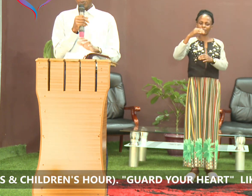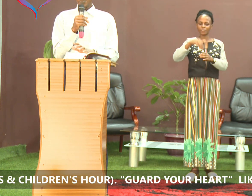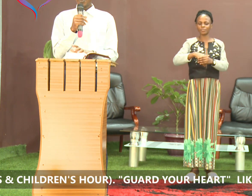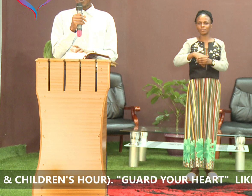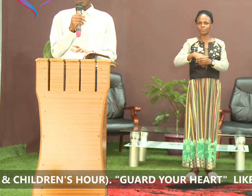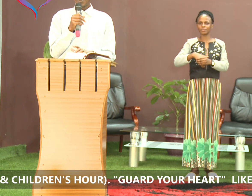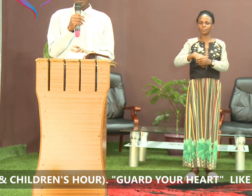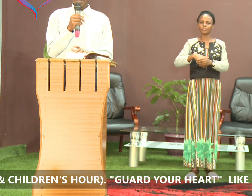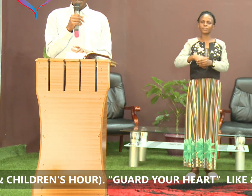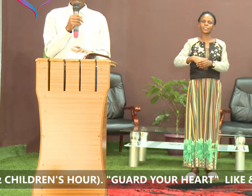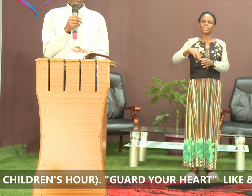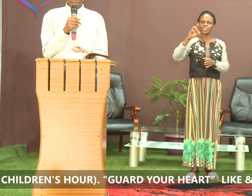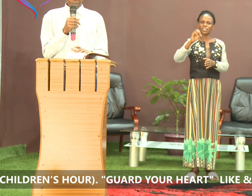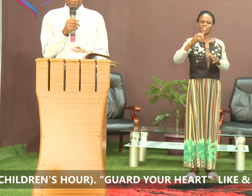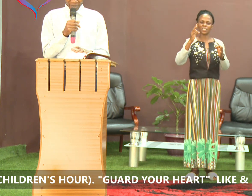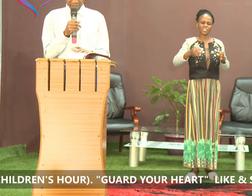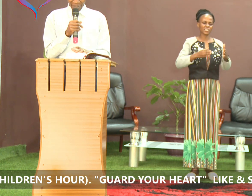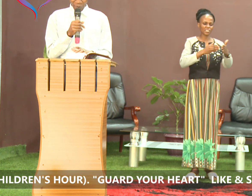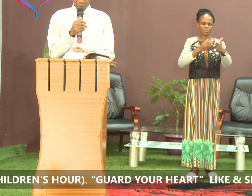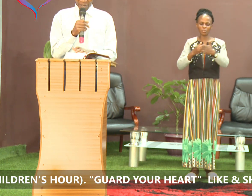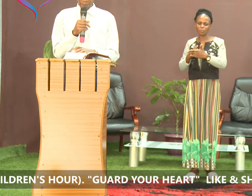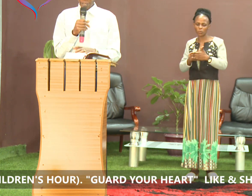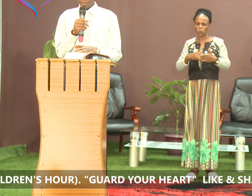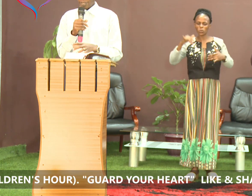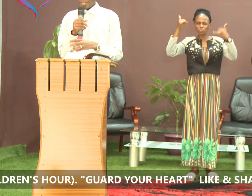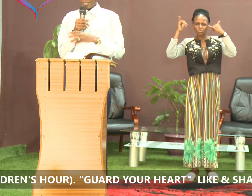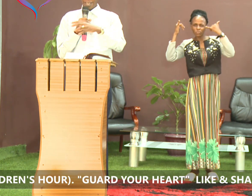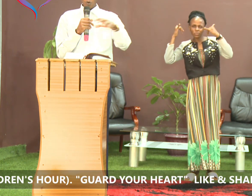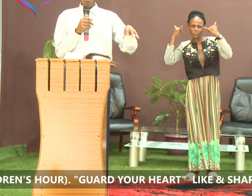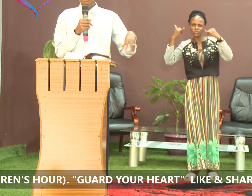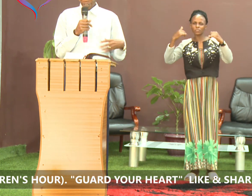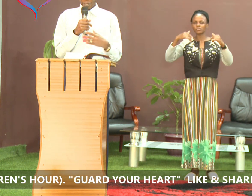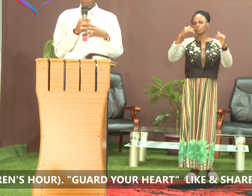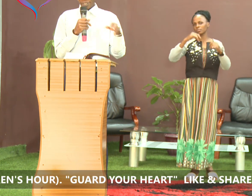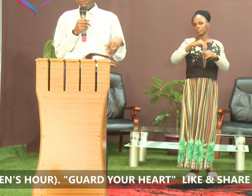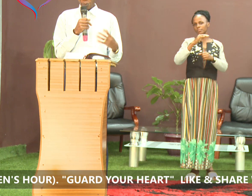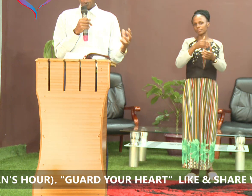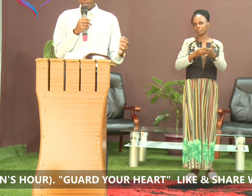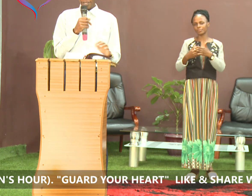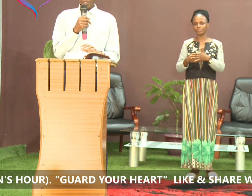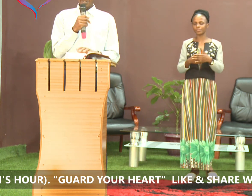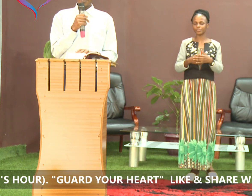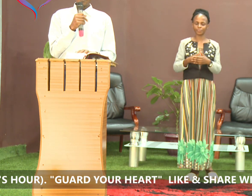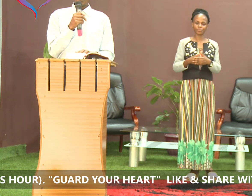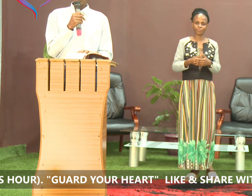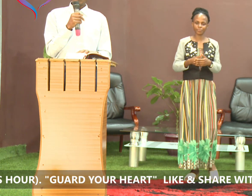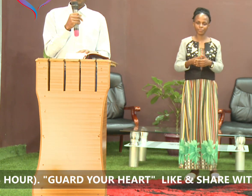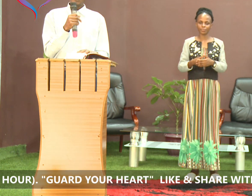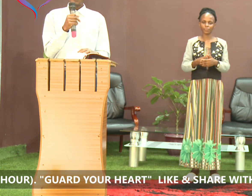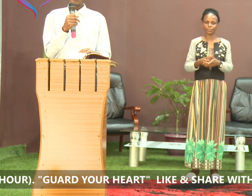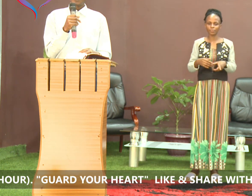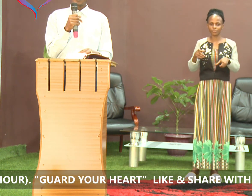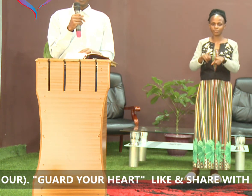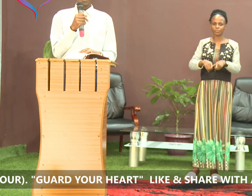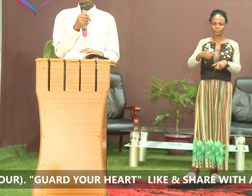mucho. And number 8 is the interferences, the noise. N'ekyomunana byebiyinza okulemesa empuliziganya oba okwogeraganya. So as we have said that